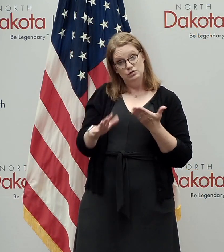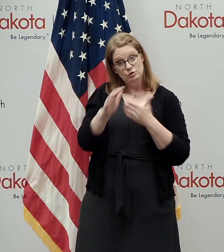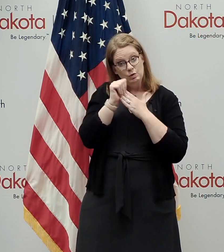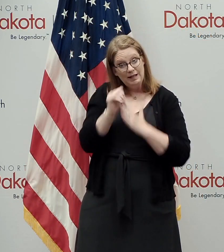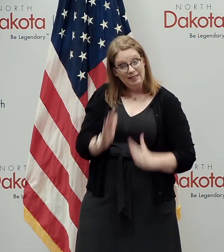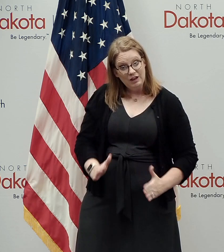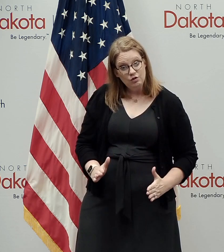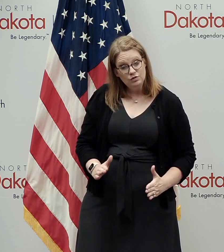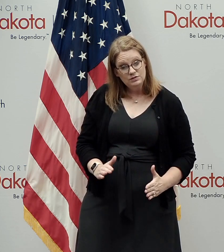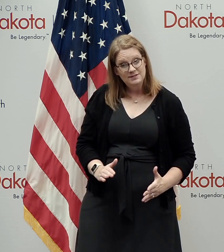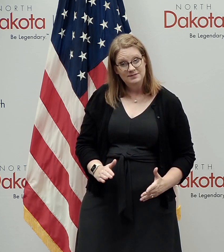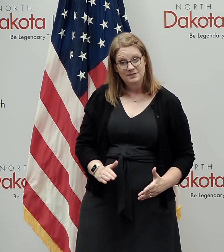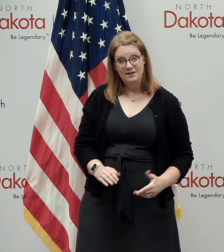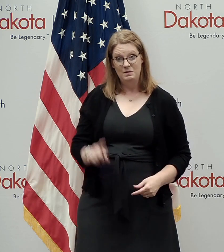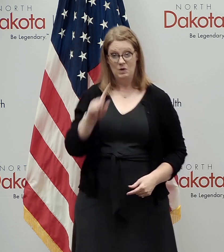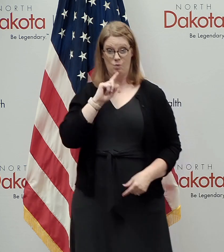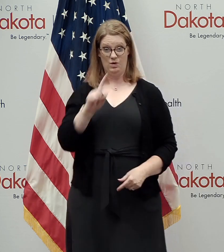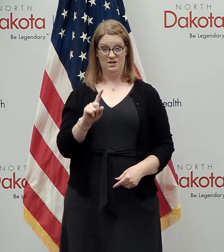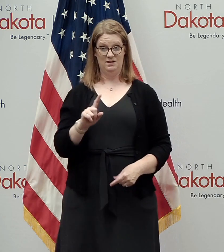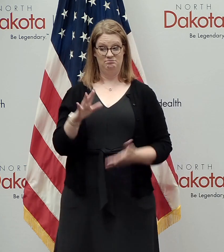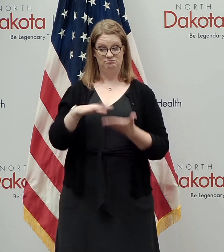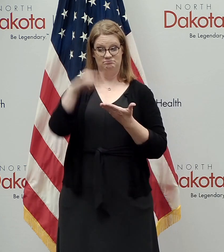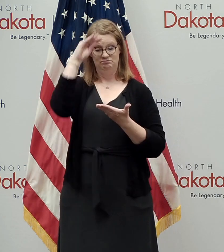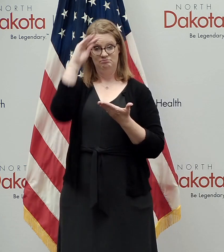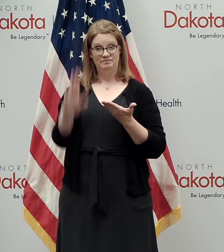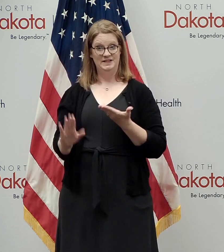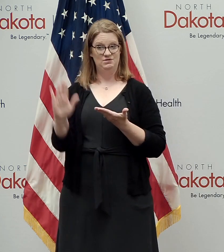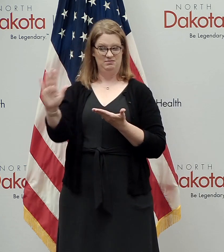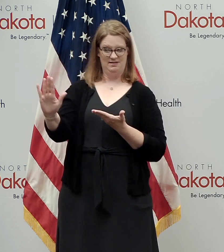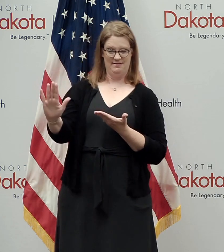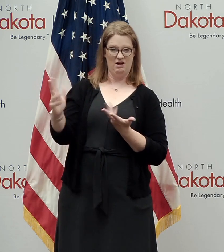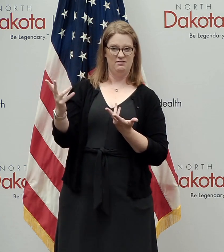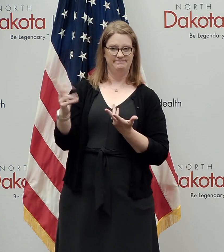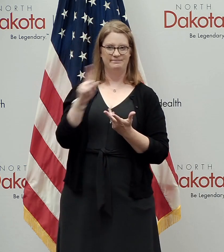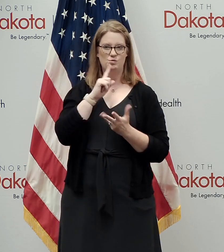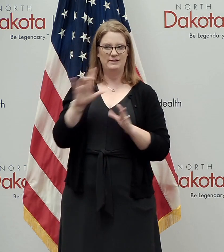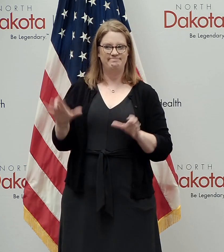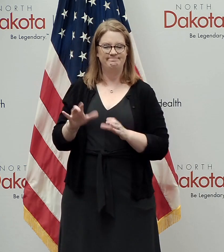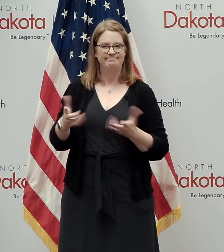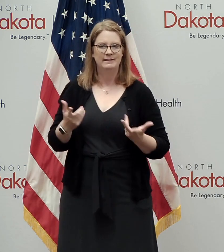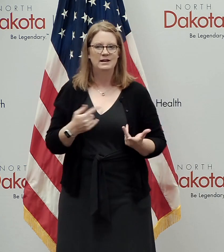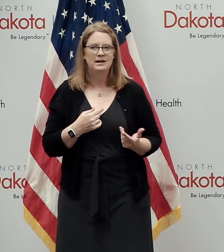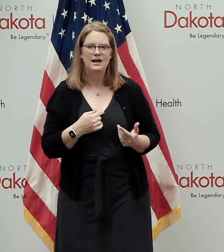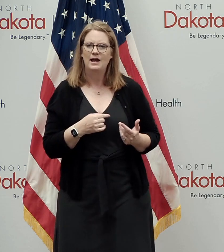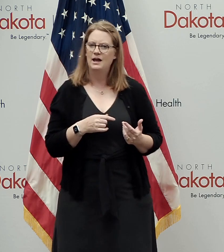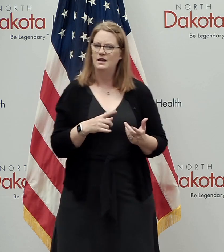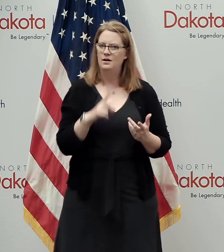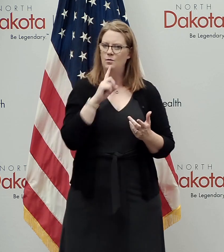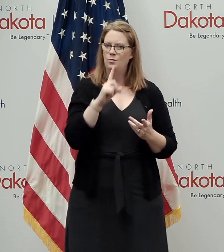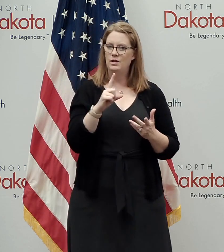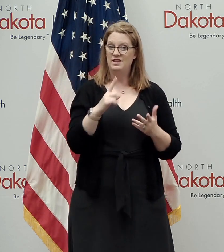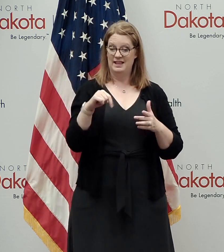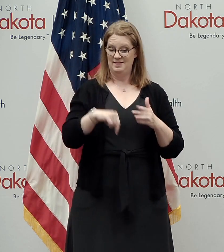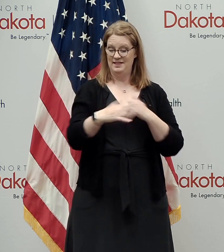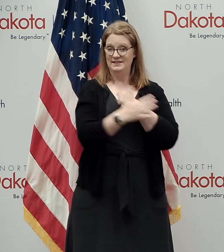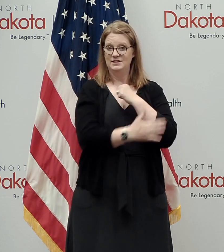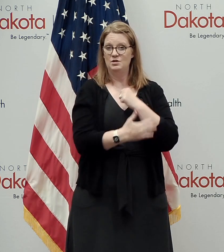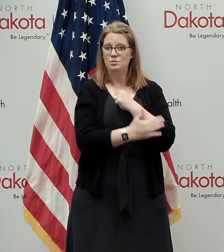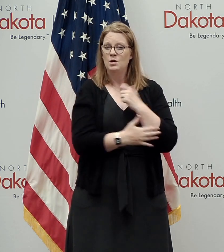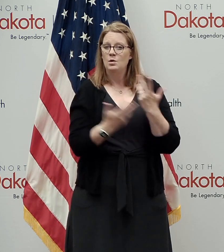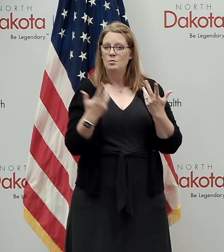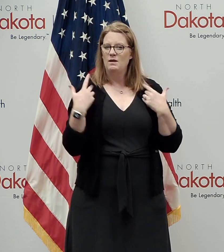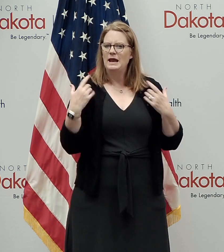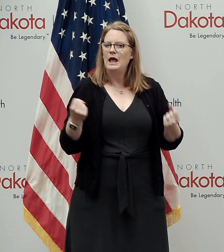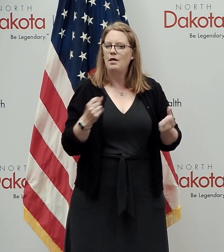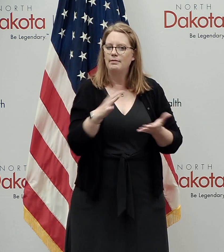the students really own this. I would challenge our students that we want the healthiest campuses in the country, that